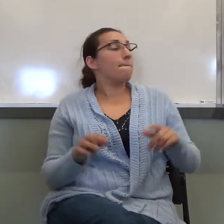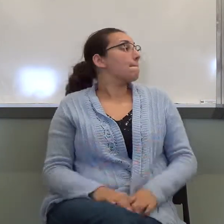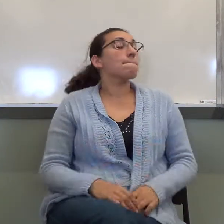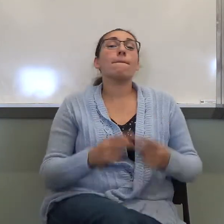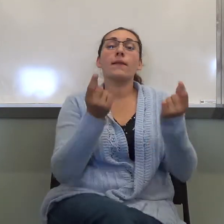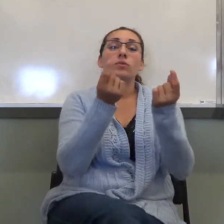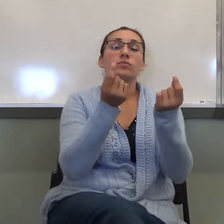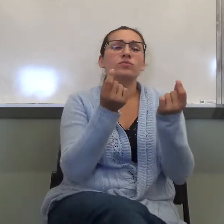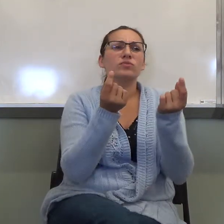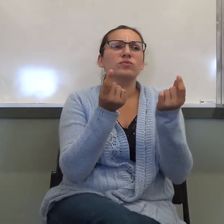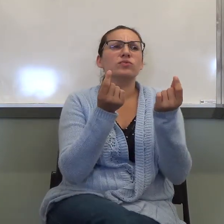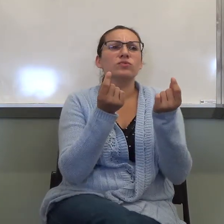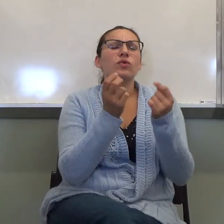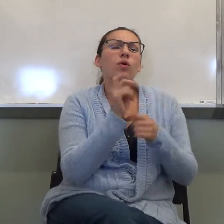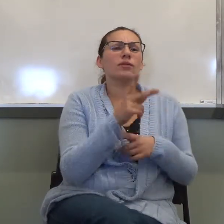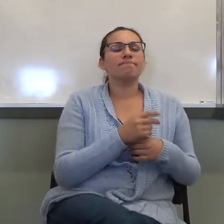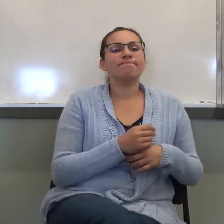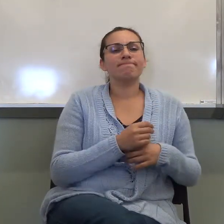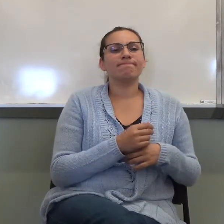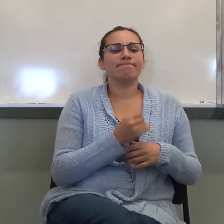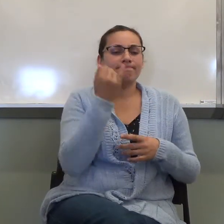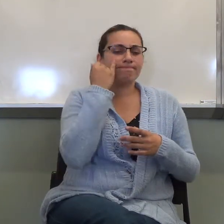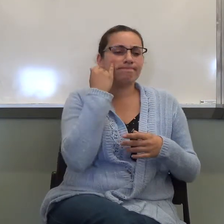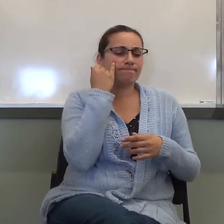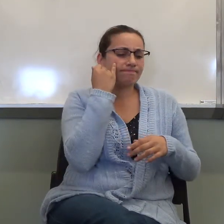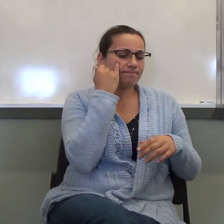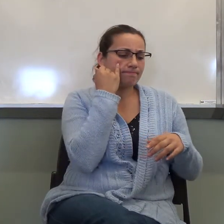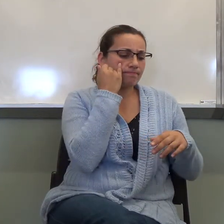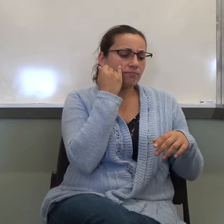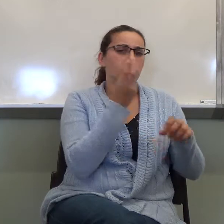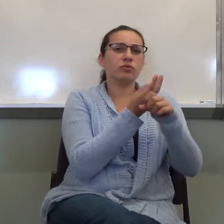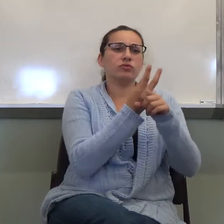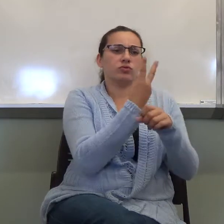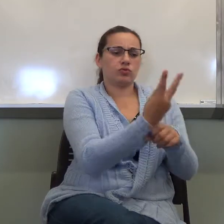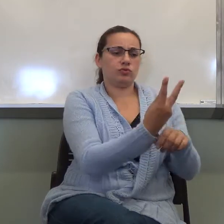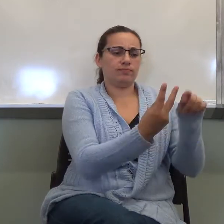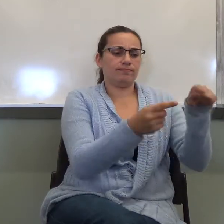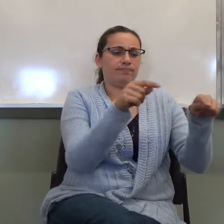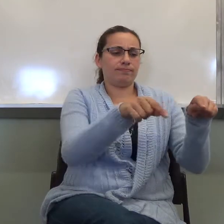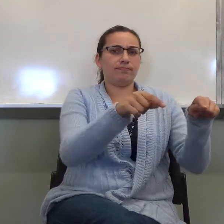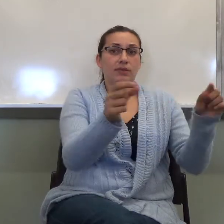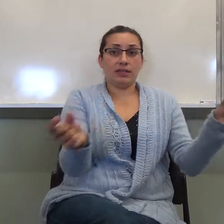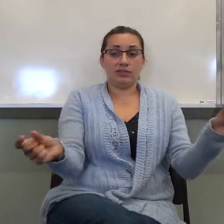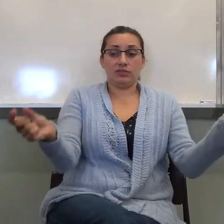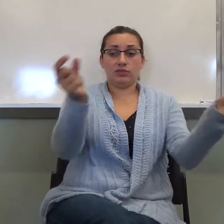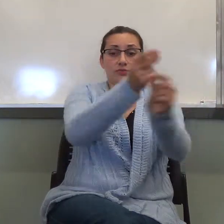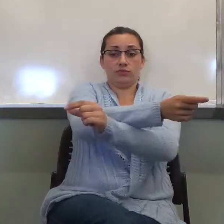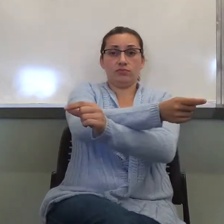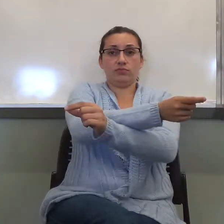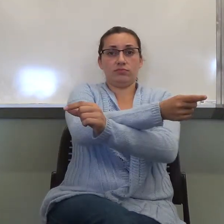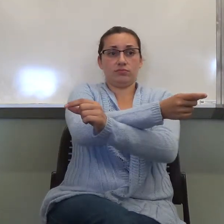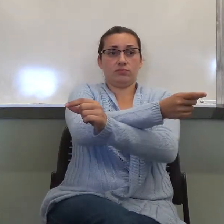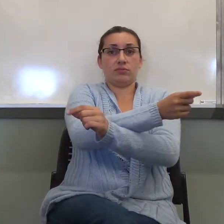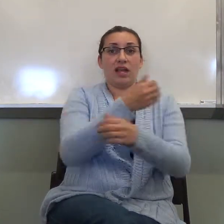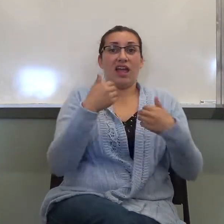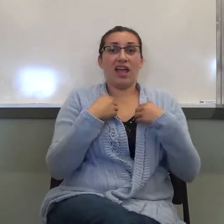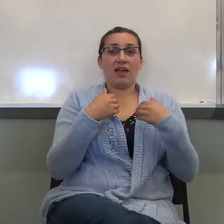do something like this. Suppose I commute these two, meaning I just interchange their places. Then I've got all the negatives next to each other,